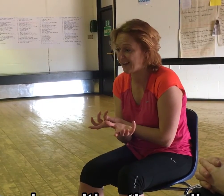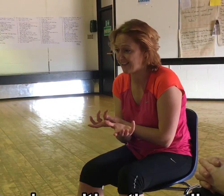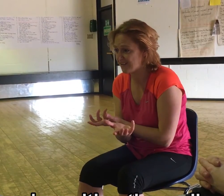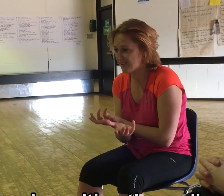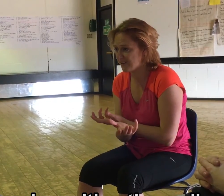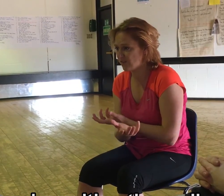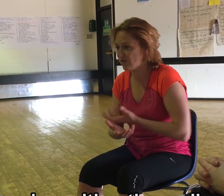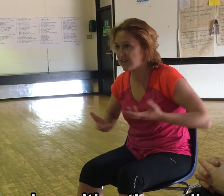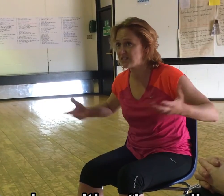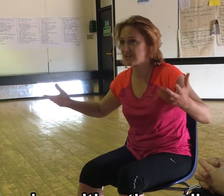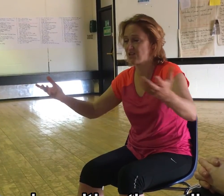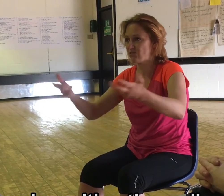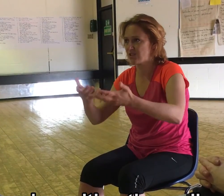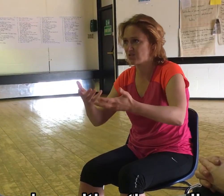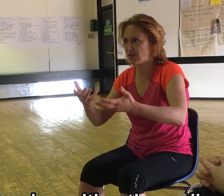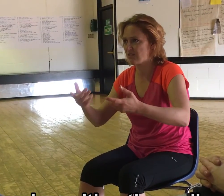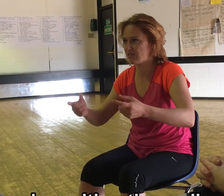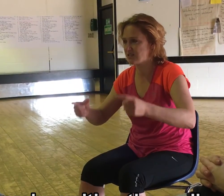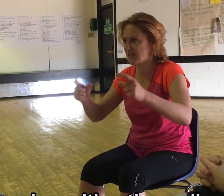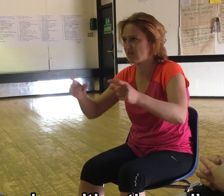thereby uniting the audience rather than